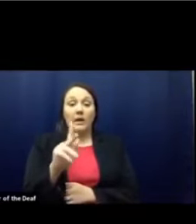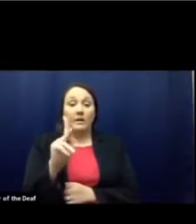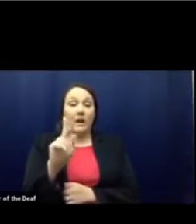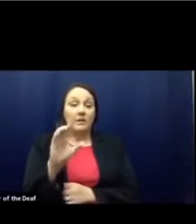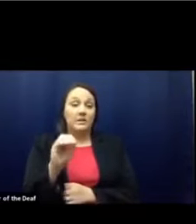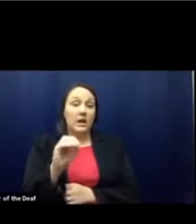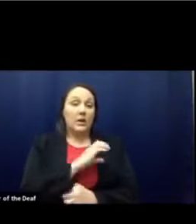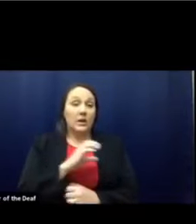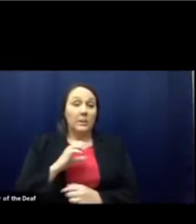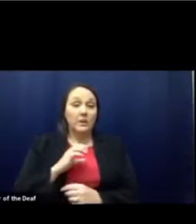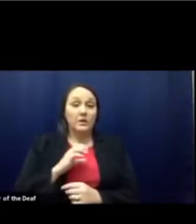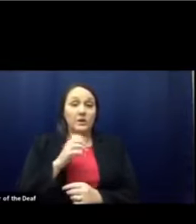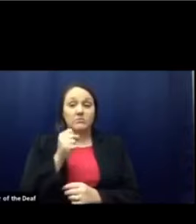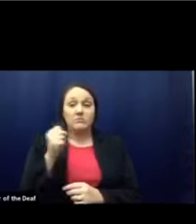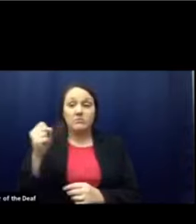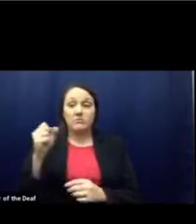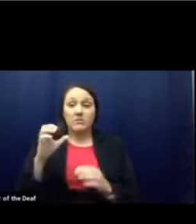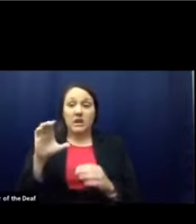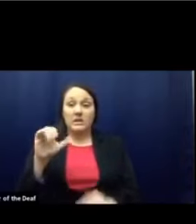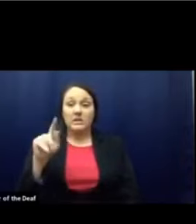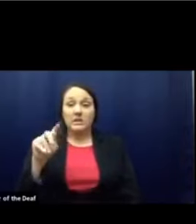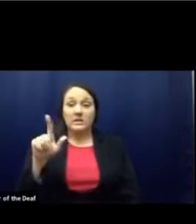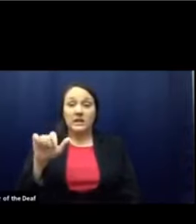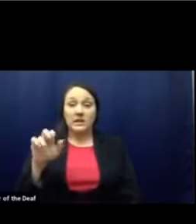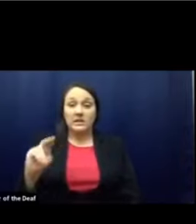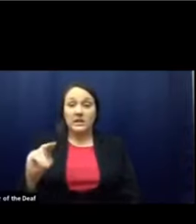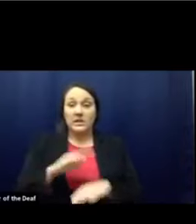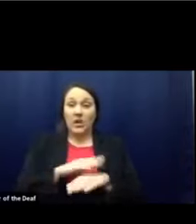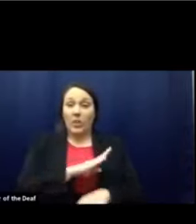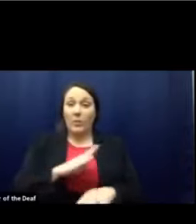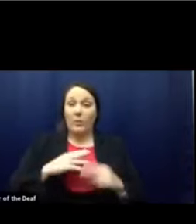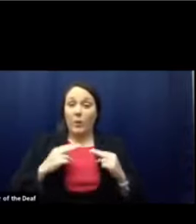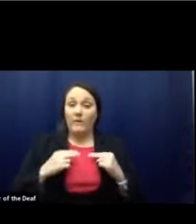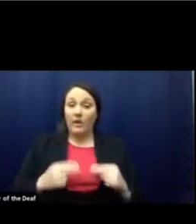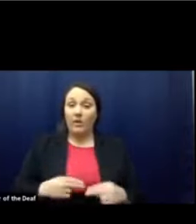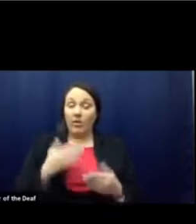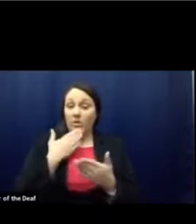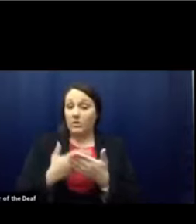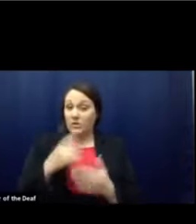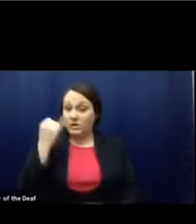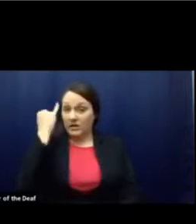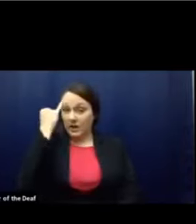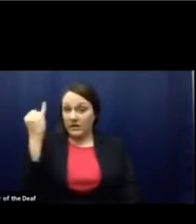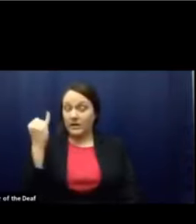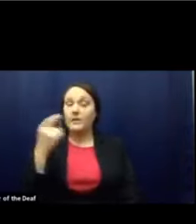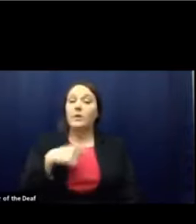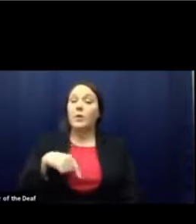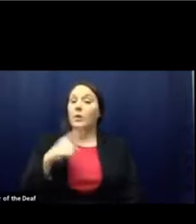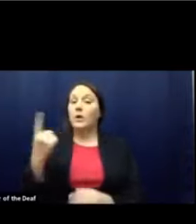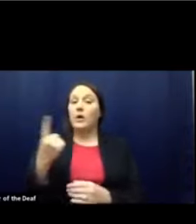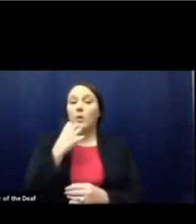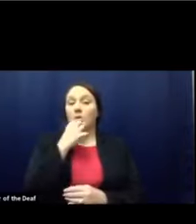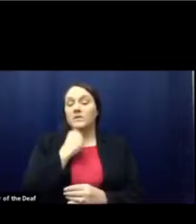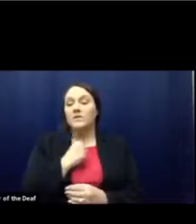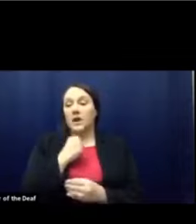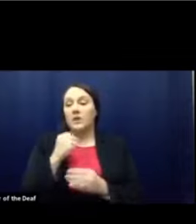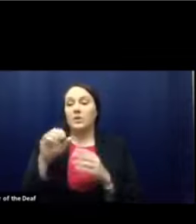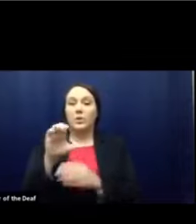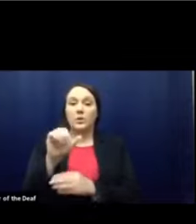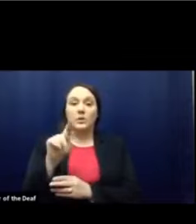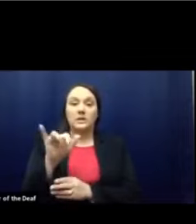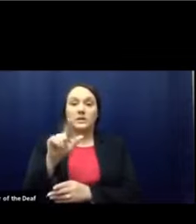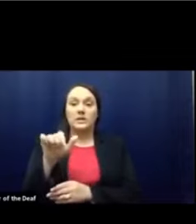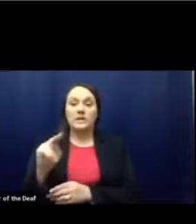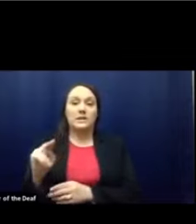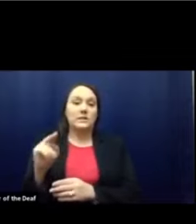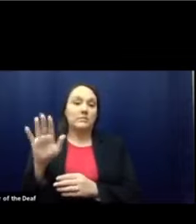a citizen onto the Board of Health be a good move? We always value citizen input, and if that's what happens, we will